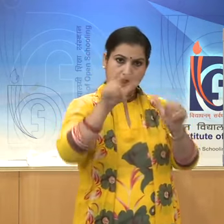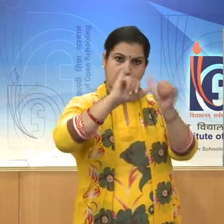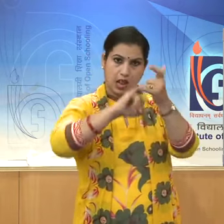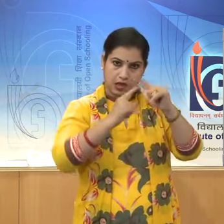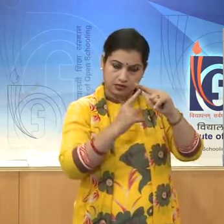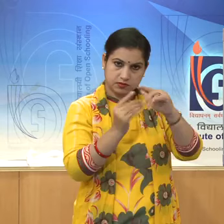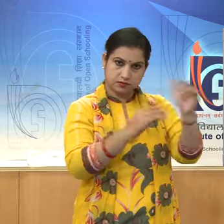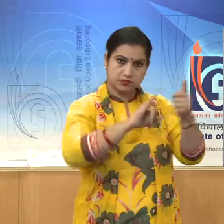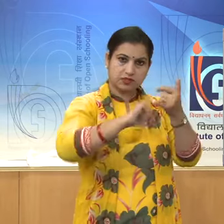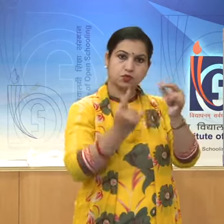Rocks,